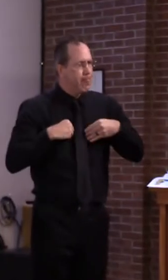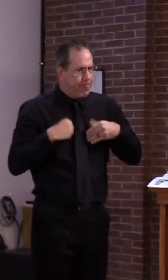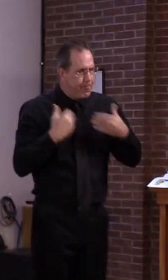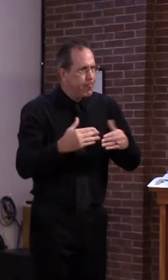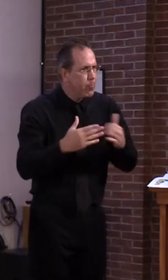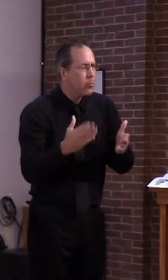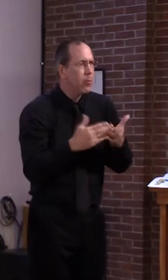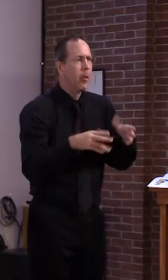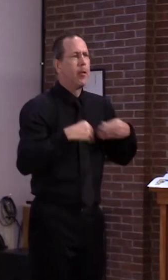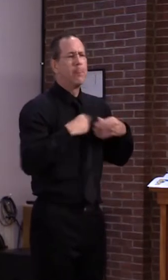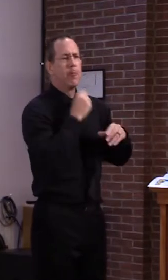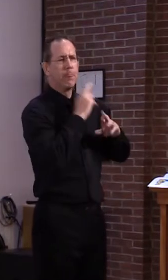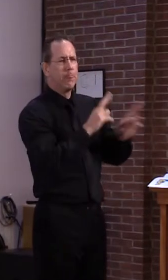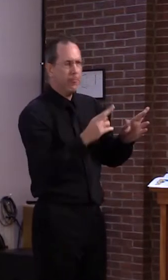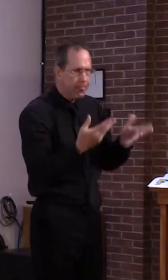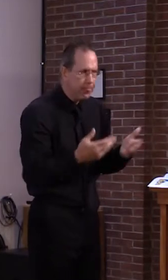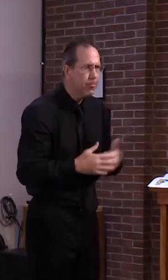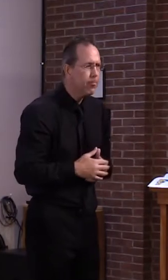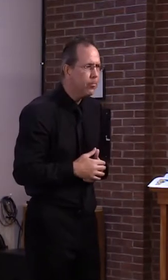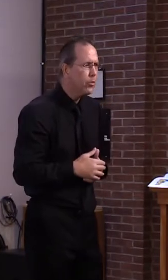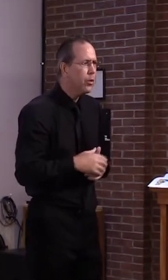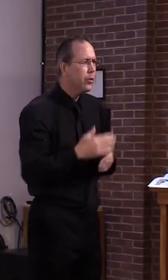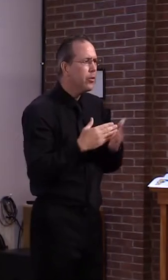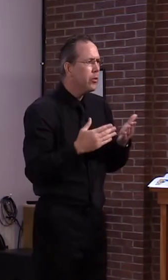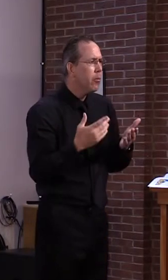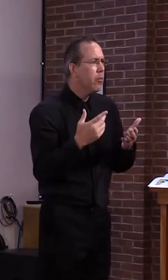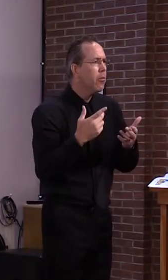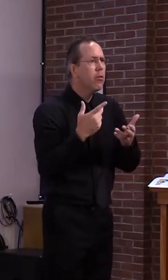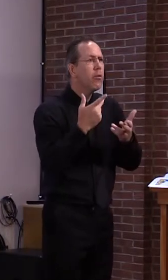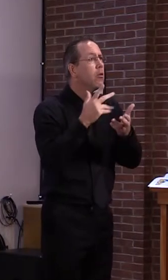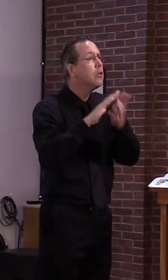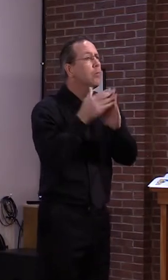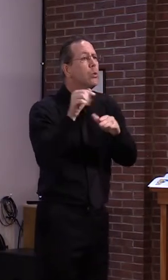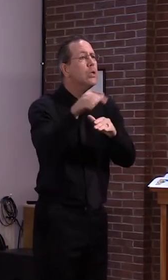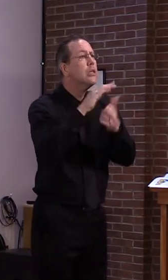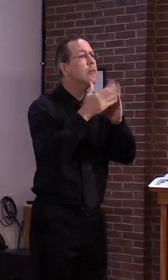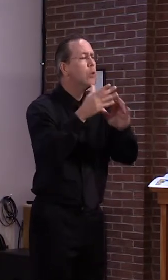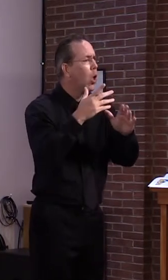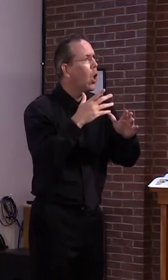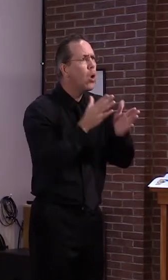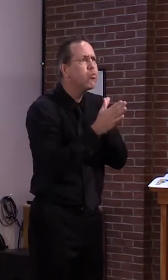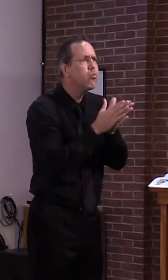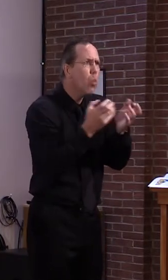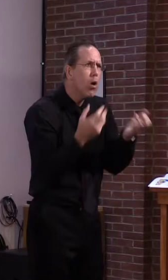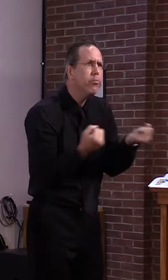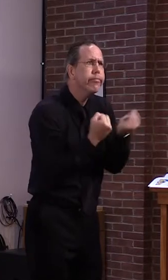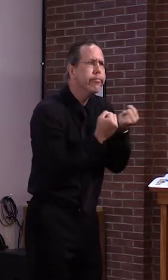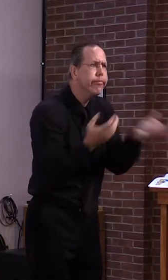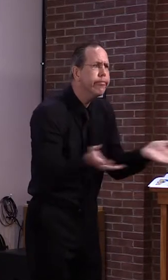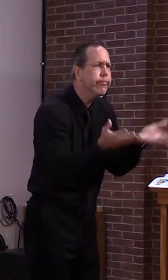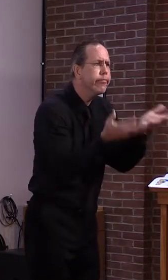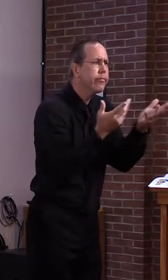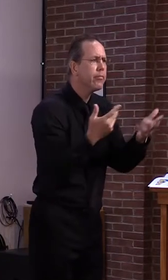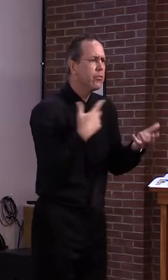running. The interest is there. It's just whether we'll have all of them up and running by September 8th. And my last follow-up